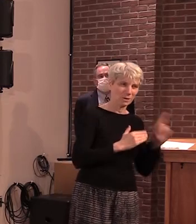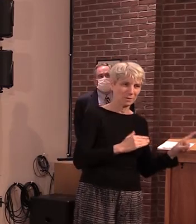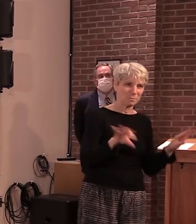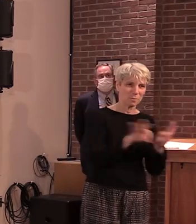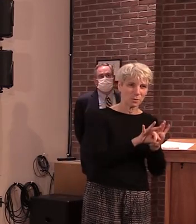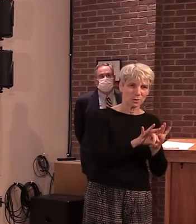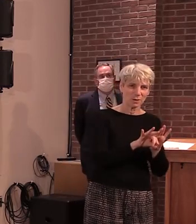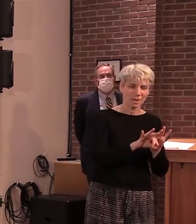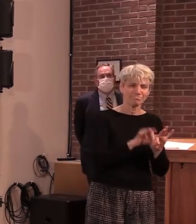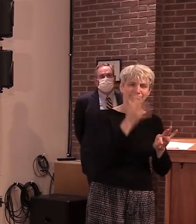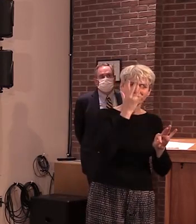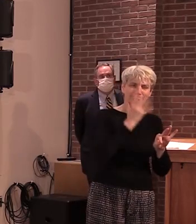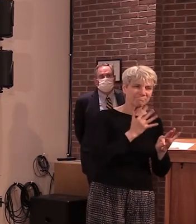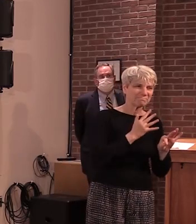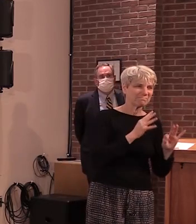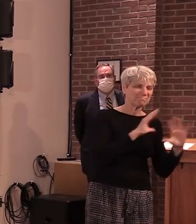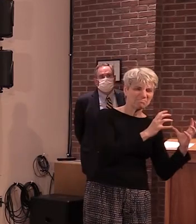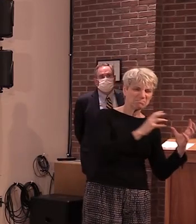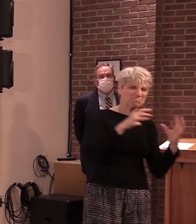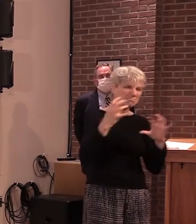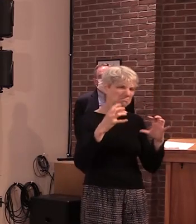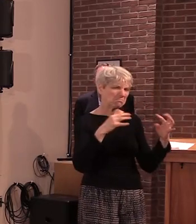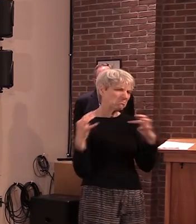had to be two separate groups,